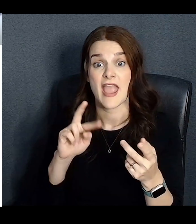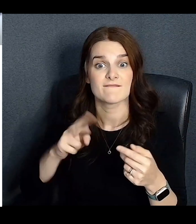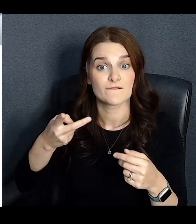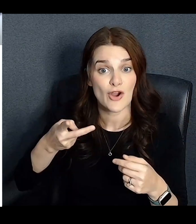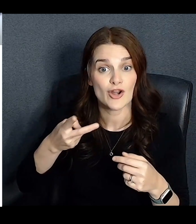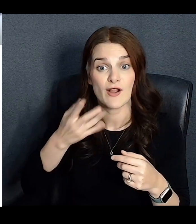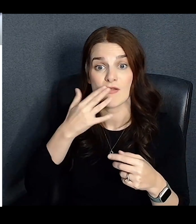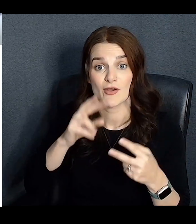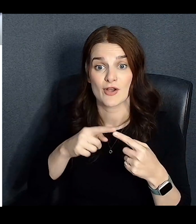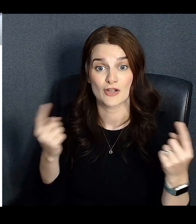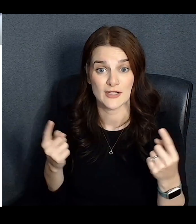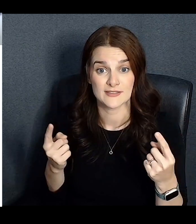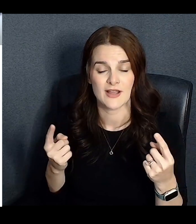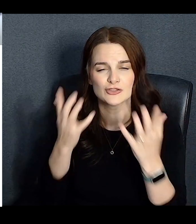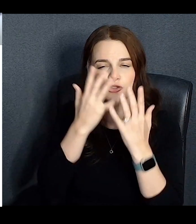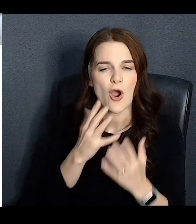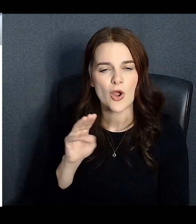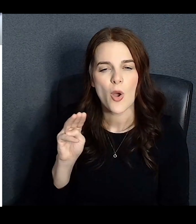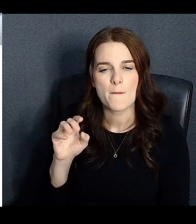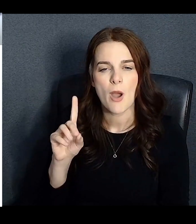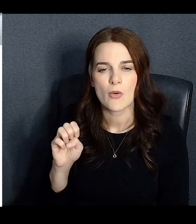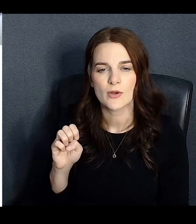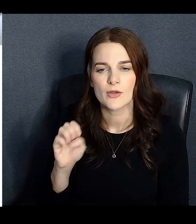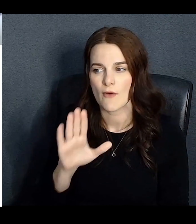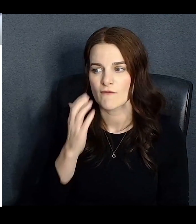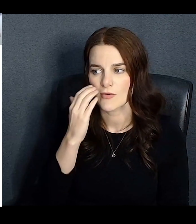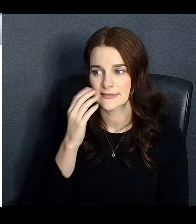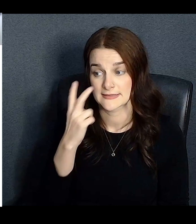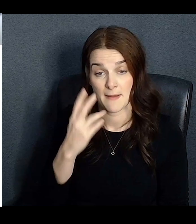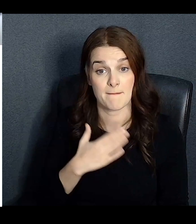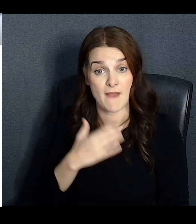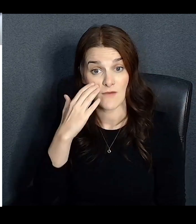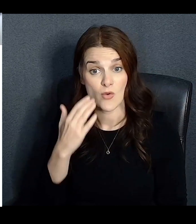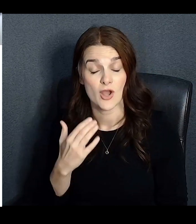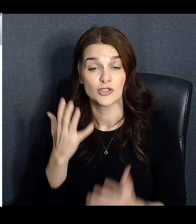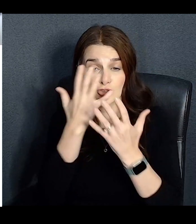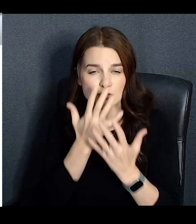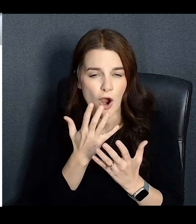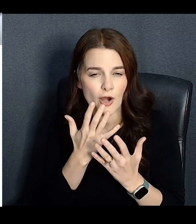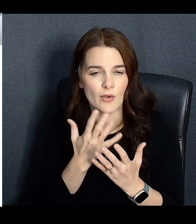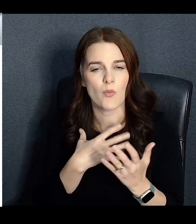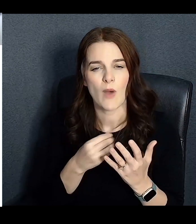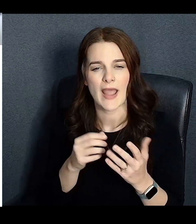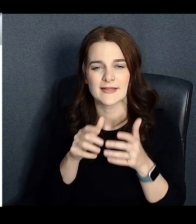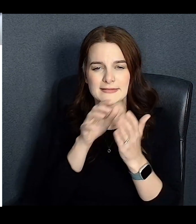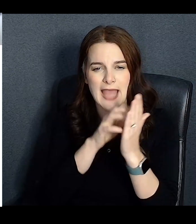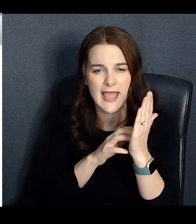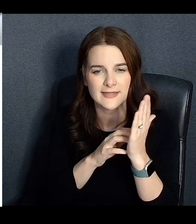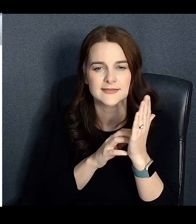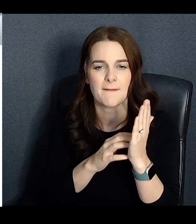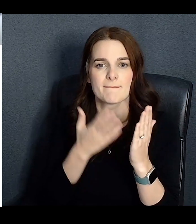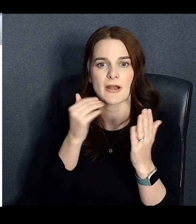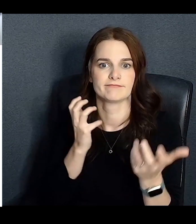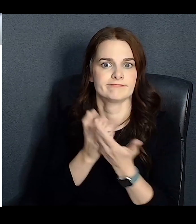to have like dark mode on your phone, which is what I currently have. As you can see, my phone is dark with white text. That just works better